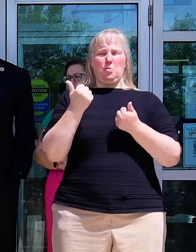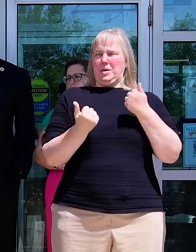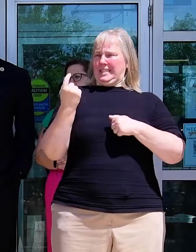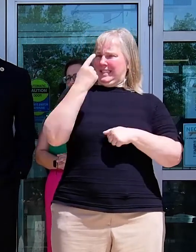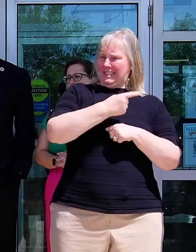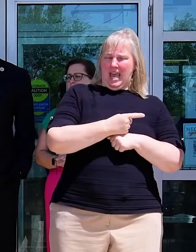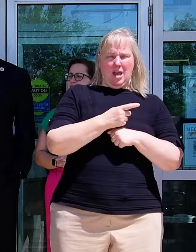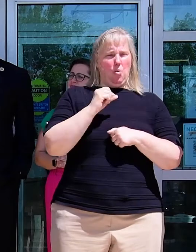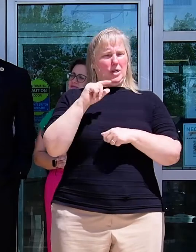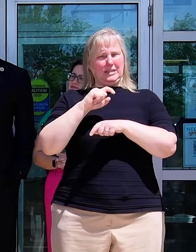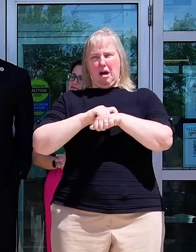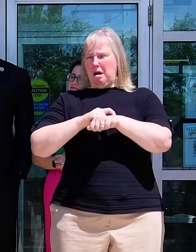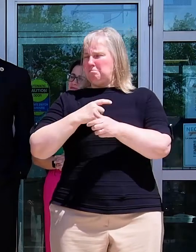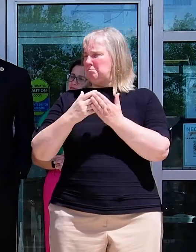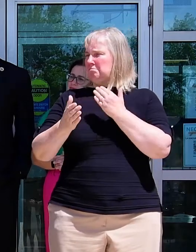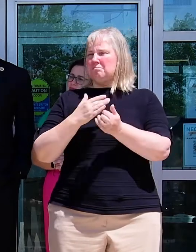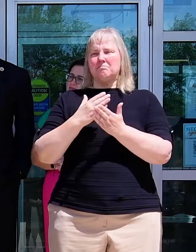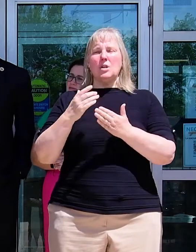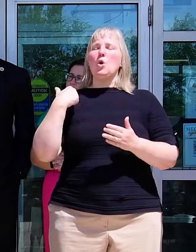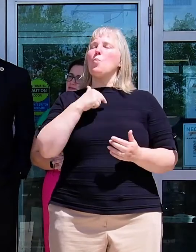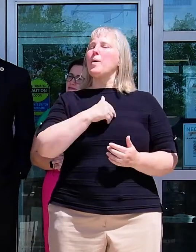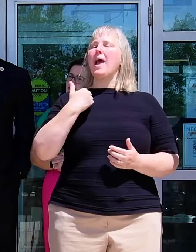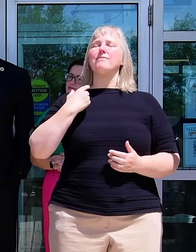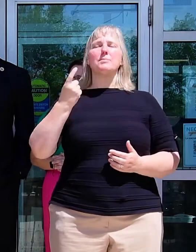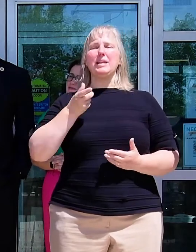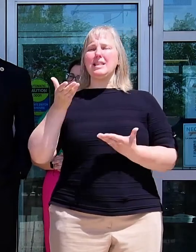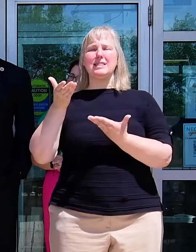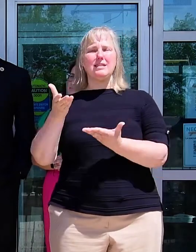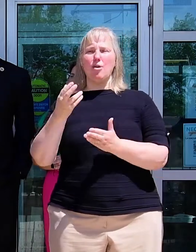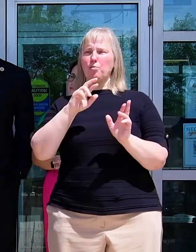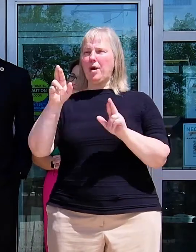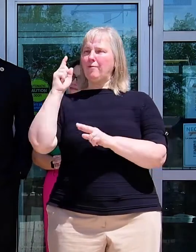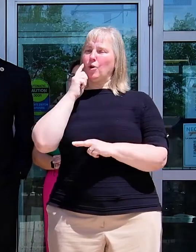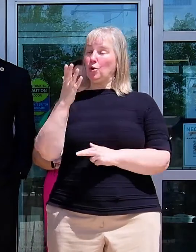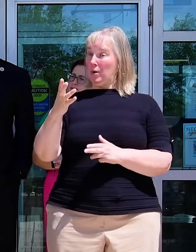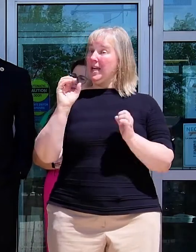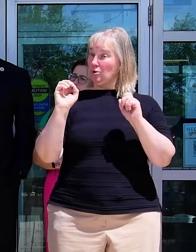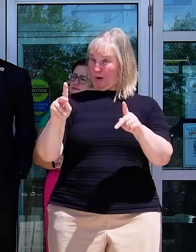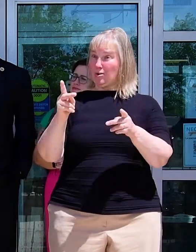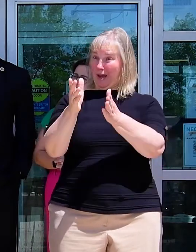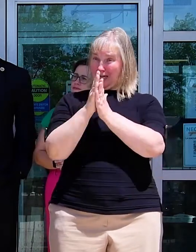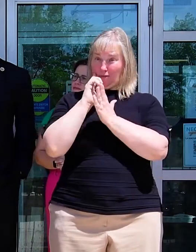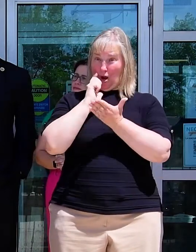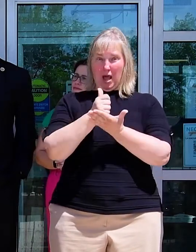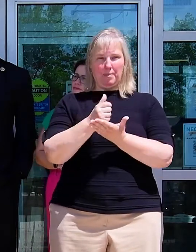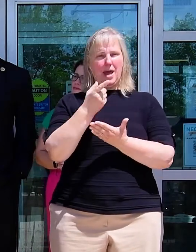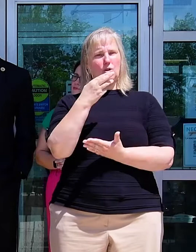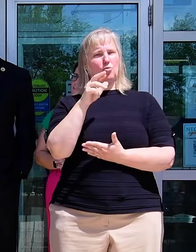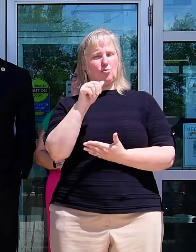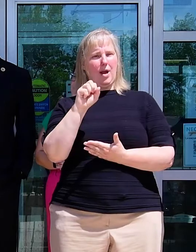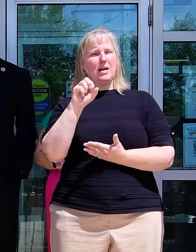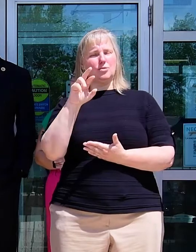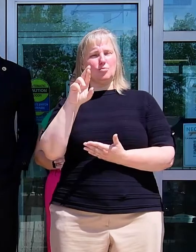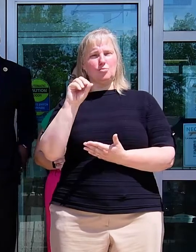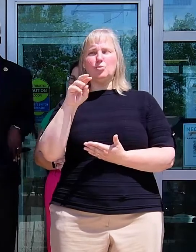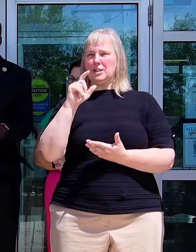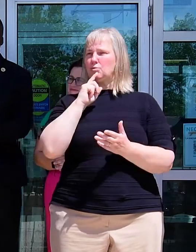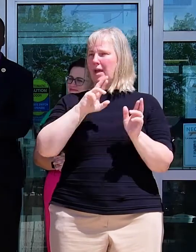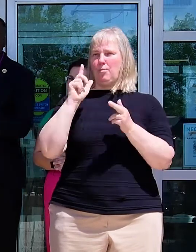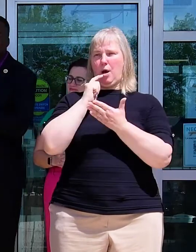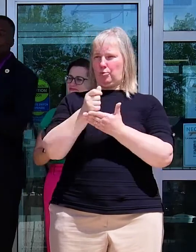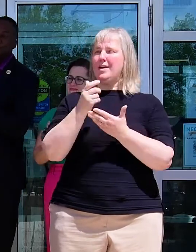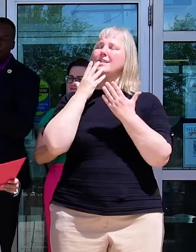doesn't matter the time. We have somebody ready for you. It is okay to ask for help, and Grassroots is ready to help you. Thank you so